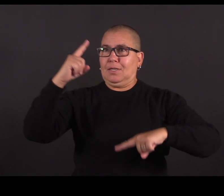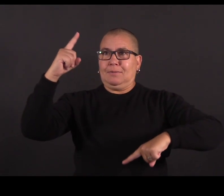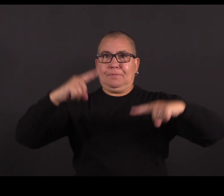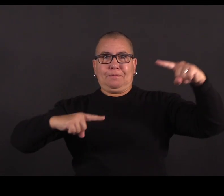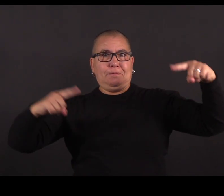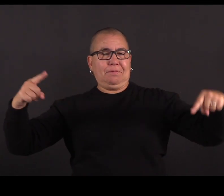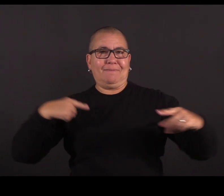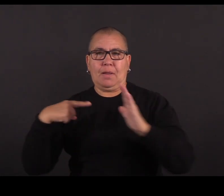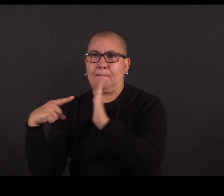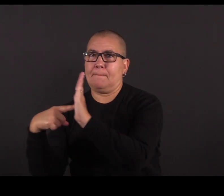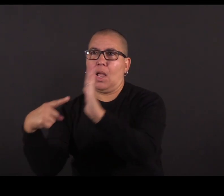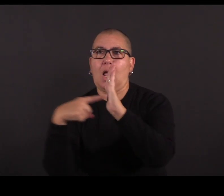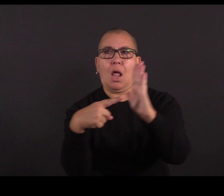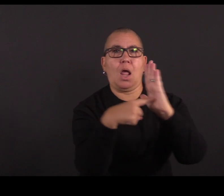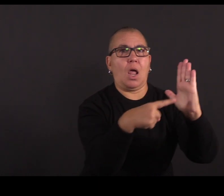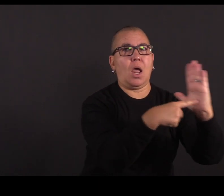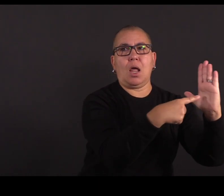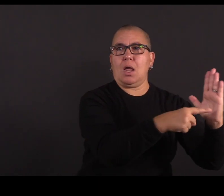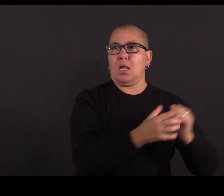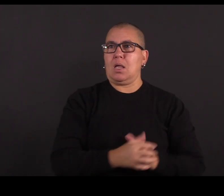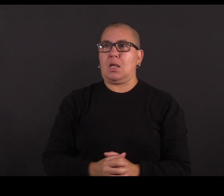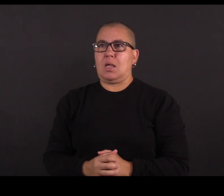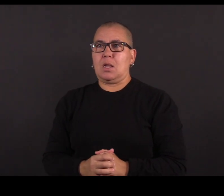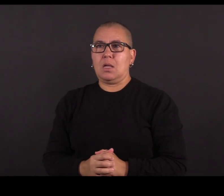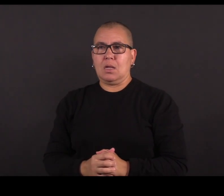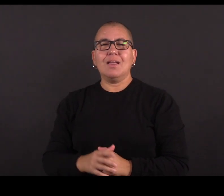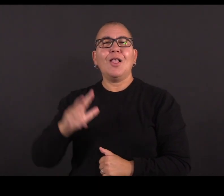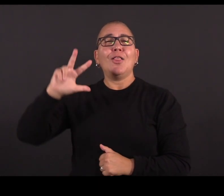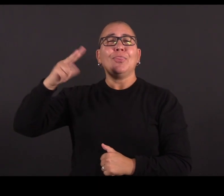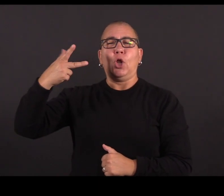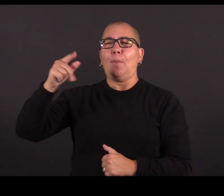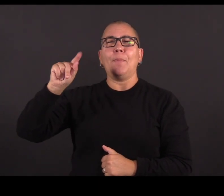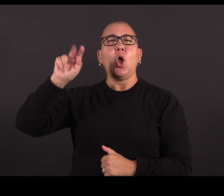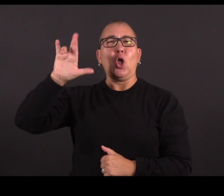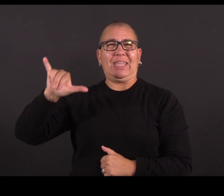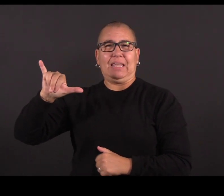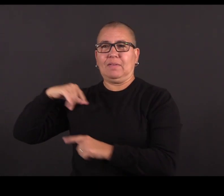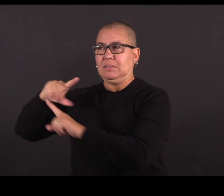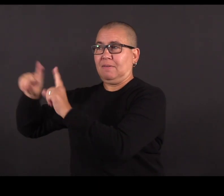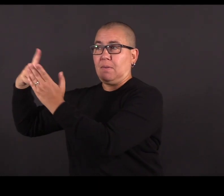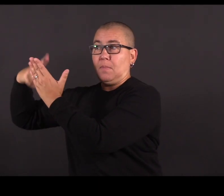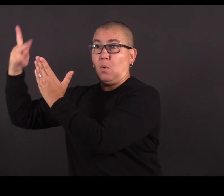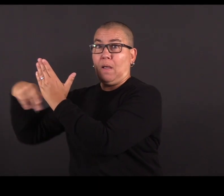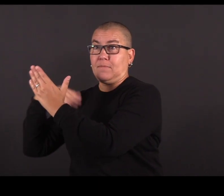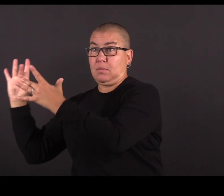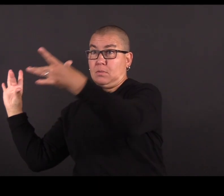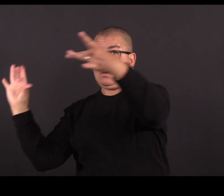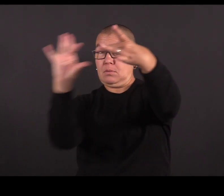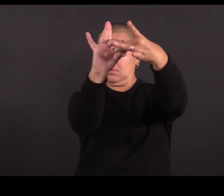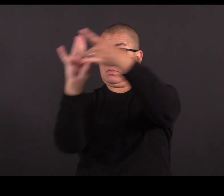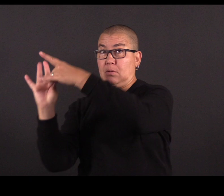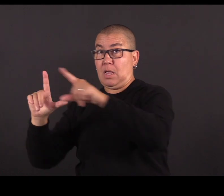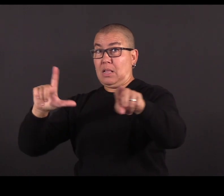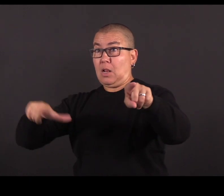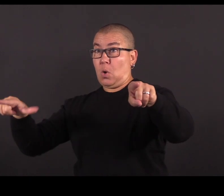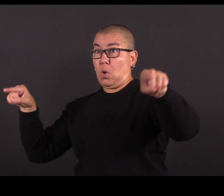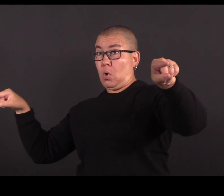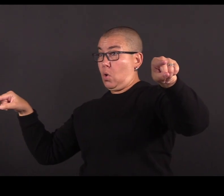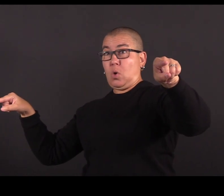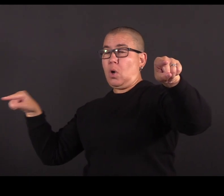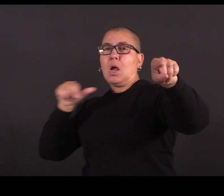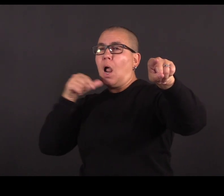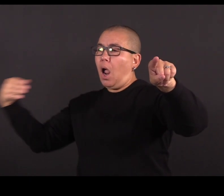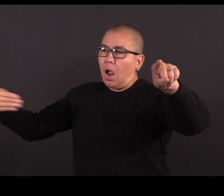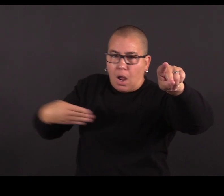is third-party contracting, where a program participant has a lease directly with the landlord, not the provider, but